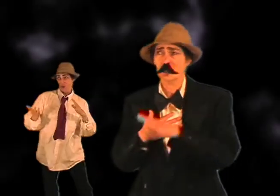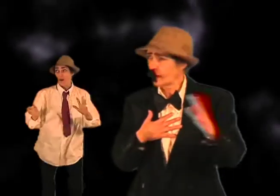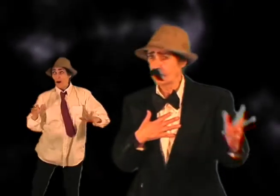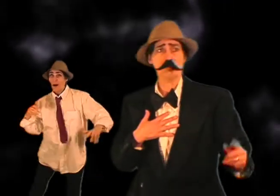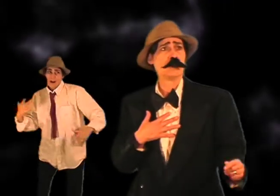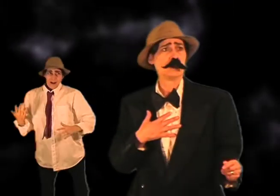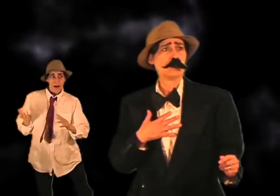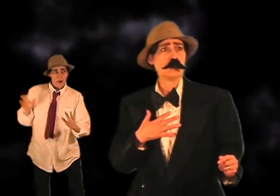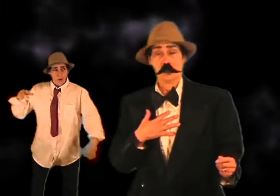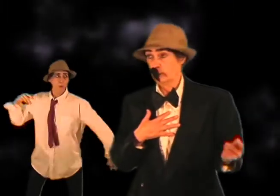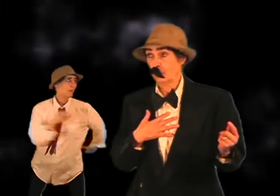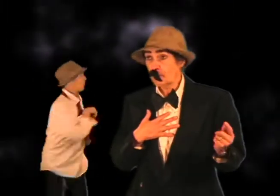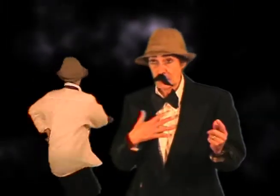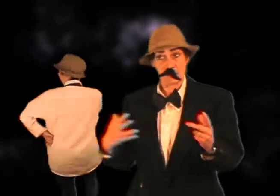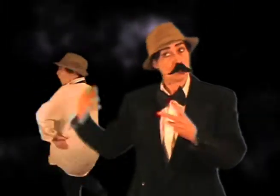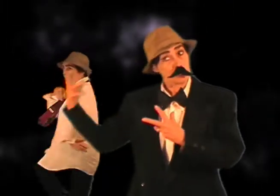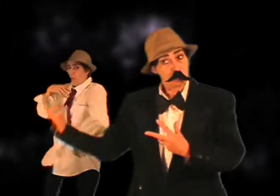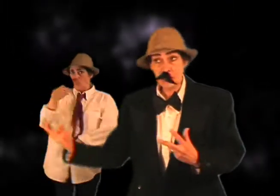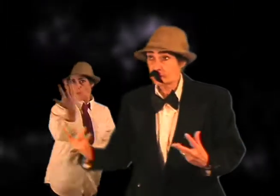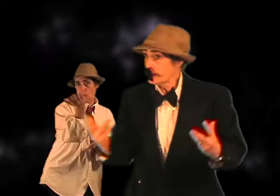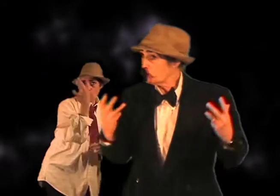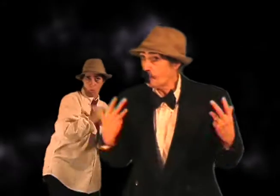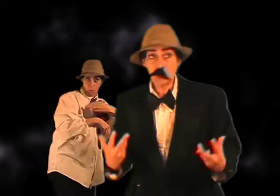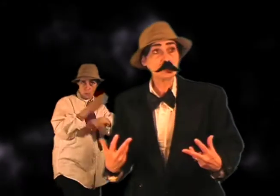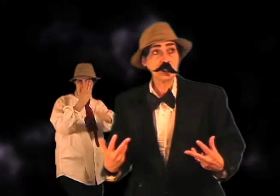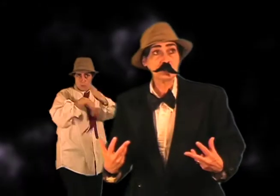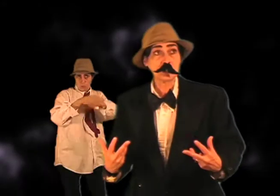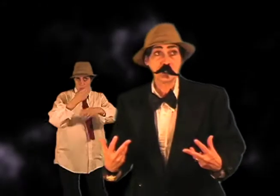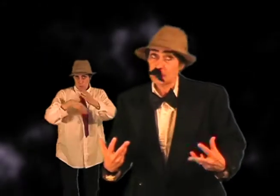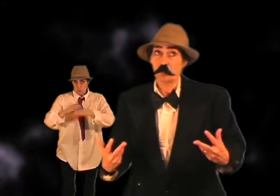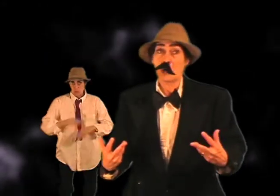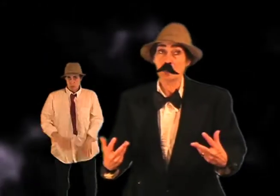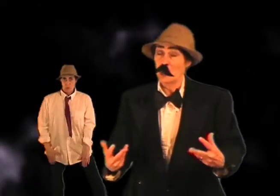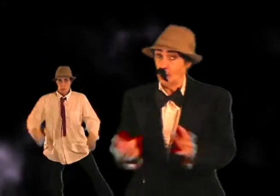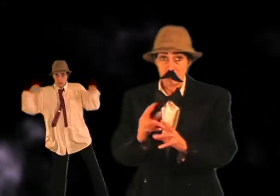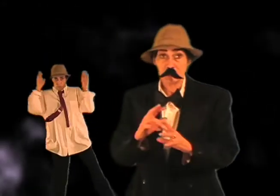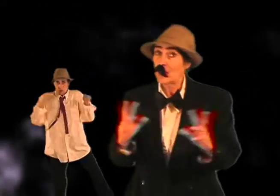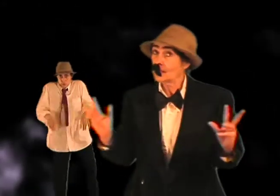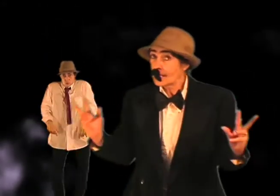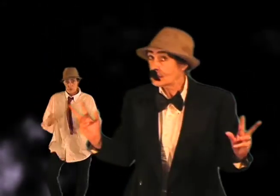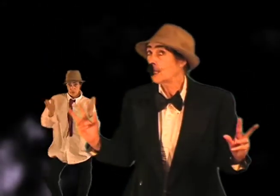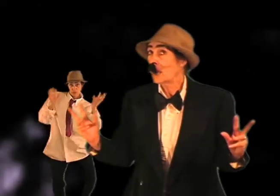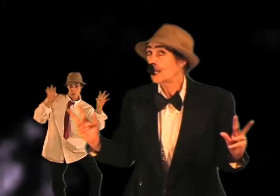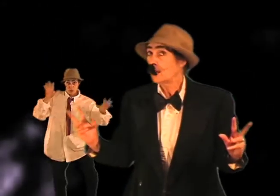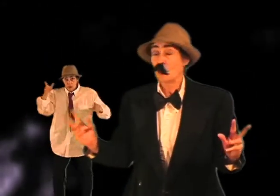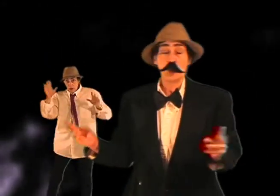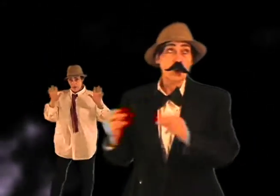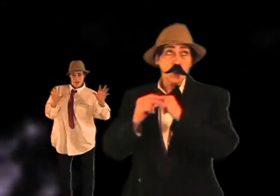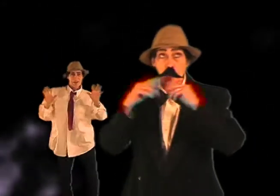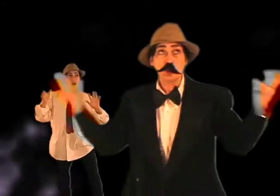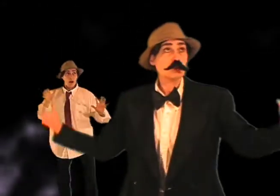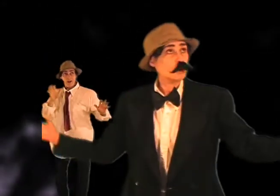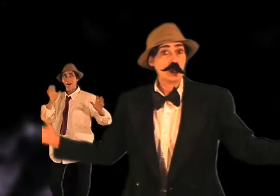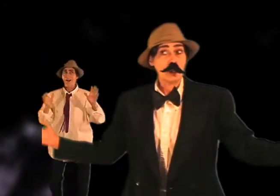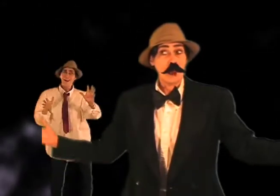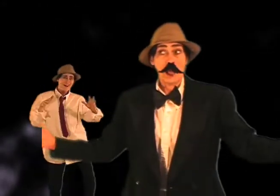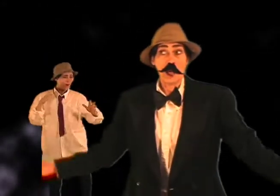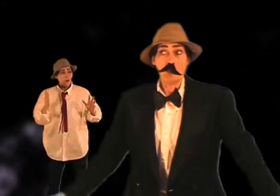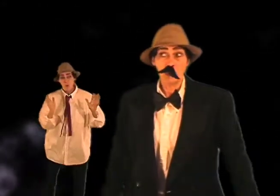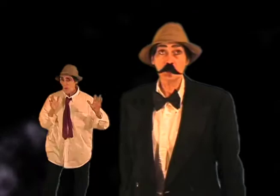him, you know, but when he brings me more things to think about on a day like today, whew, I wonder